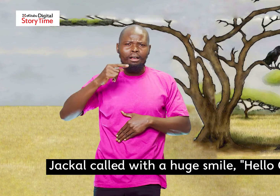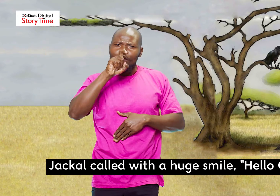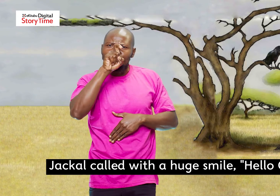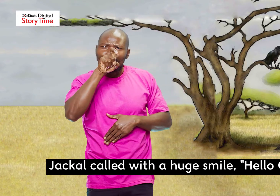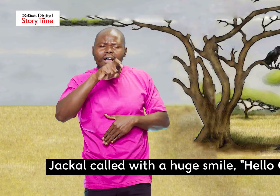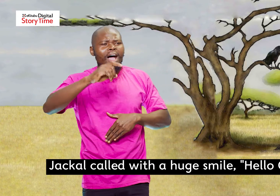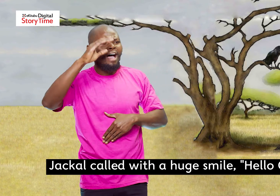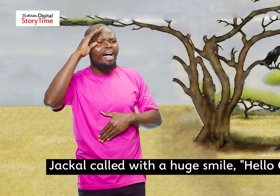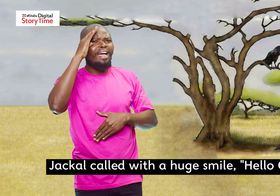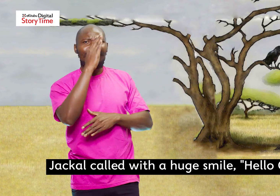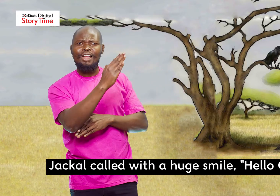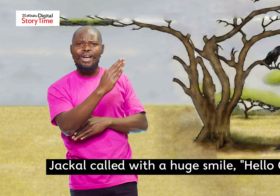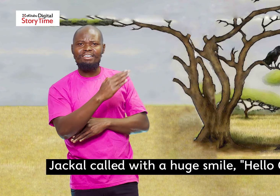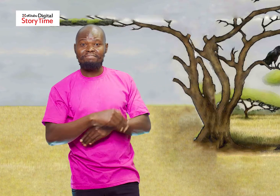"Hello, Crow.